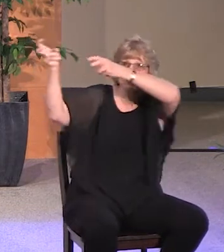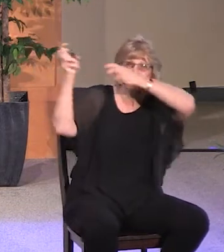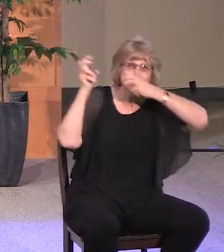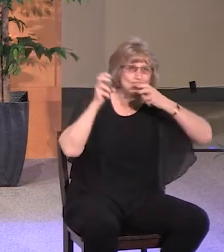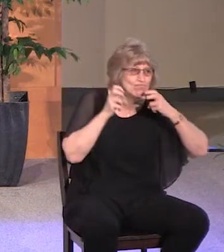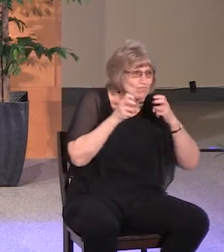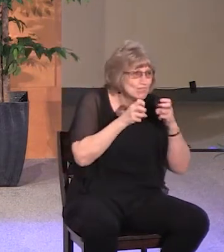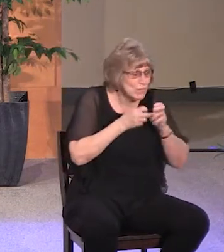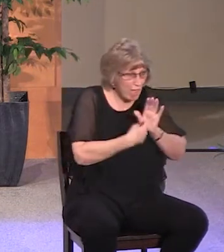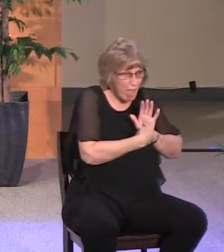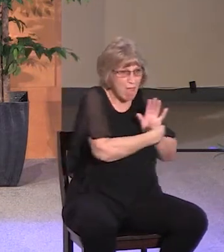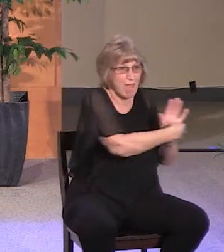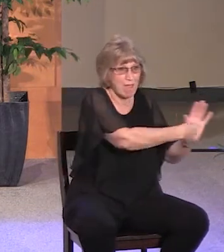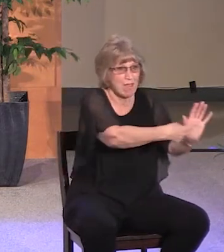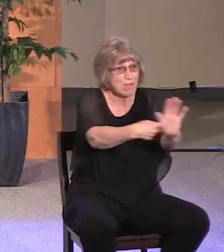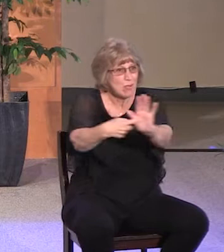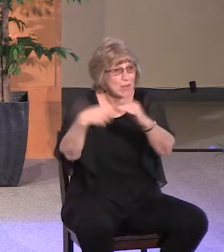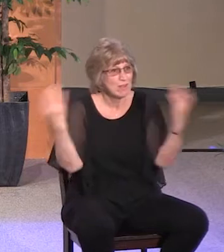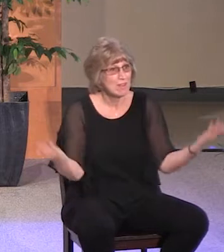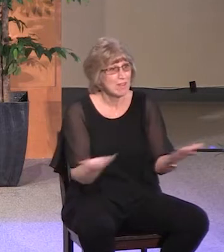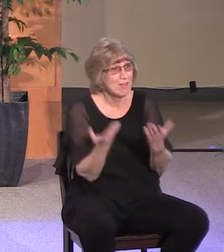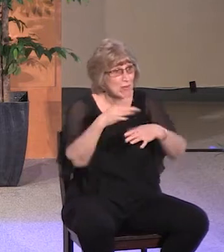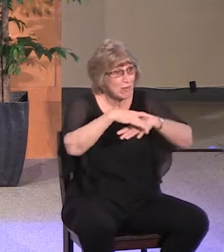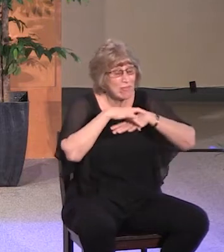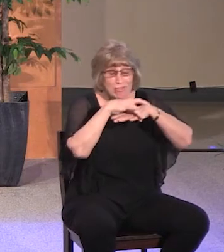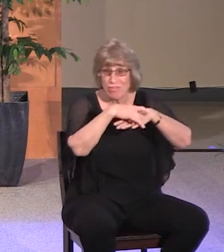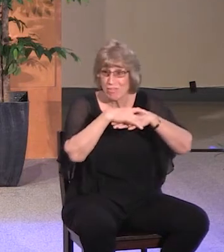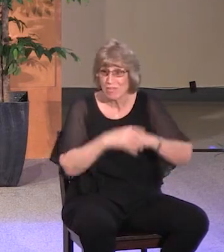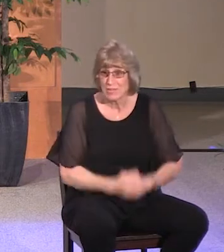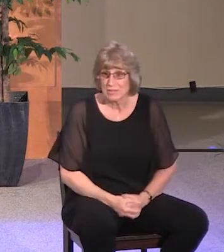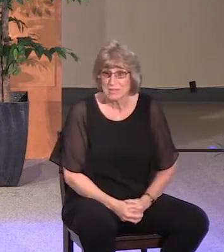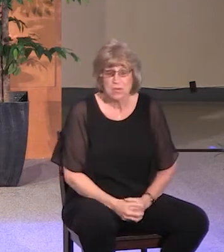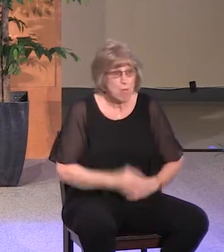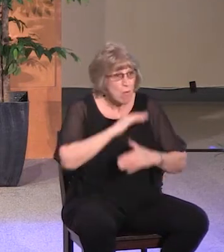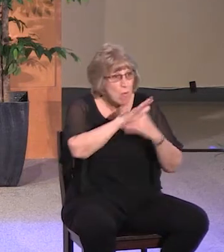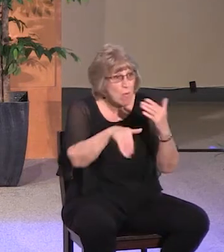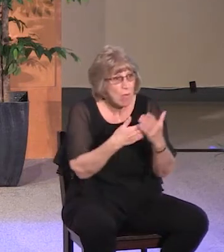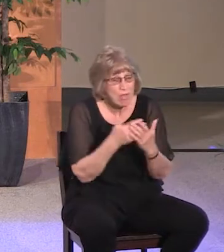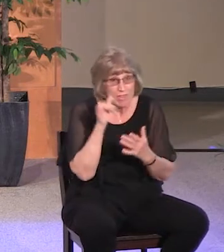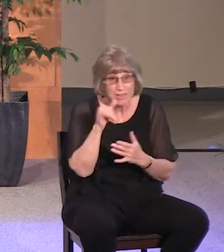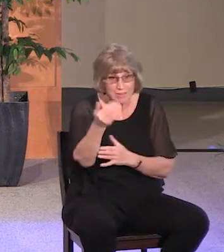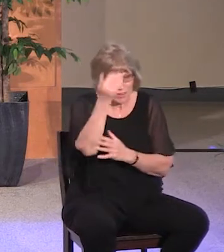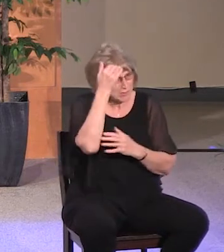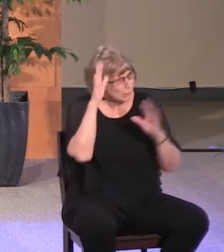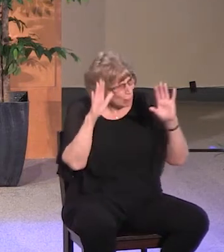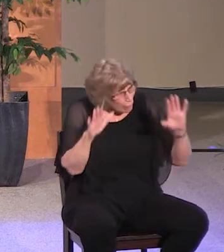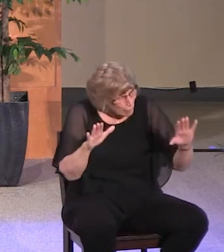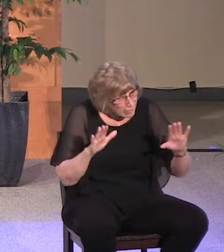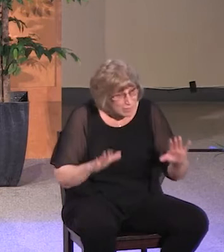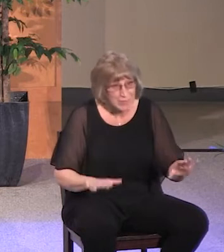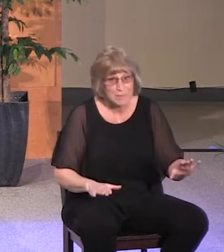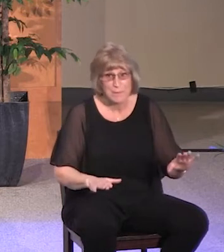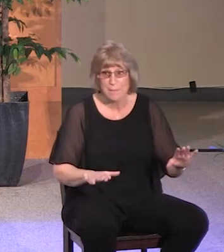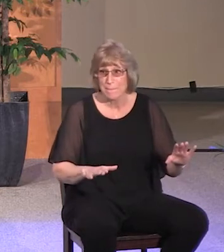an outpicture here on earth. And all this knowledge is really wonderful. I held